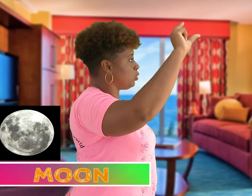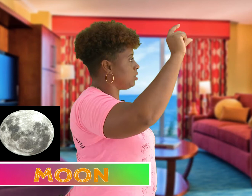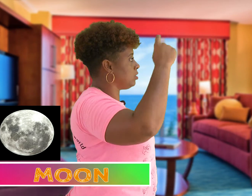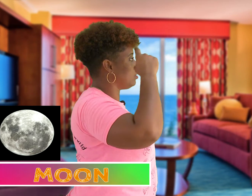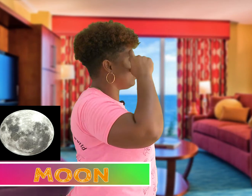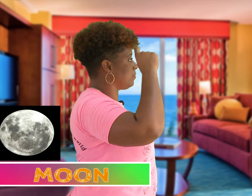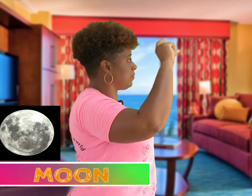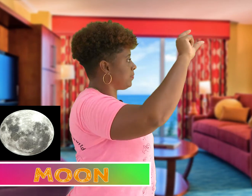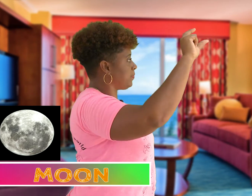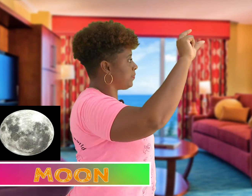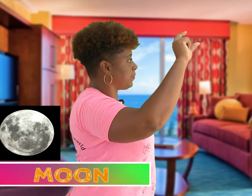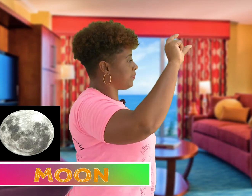Moon.